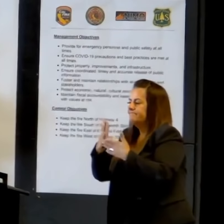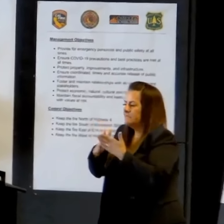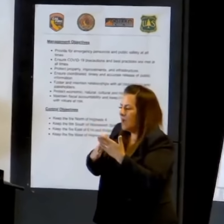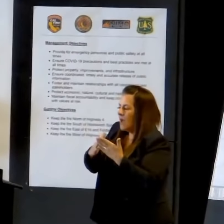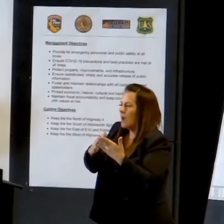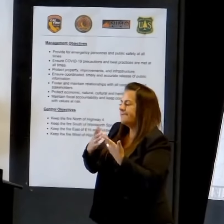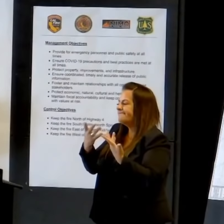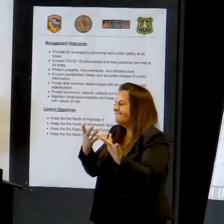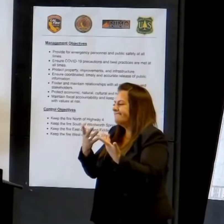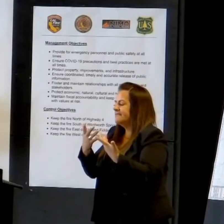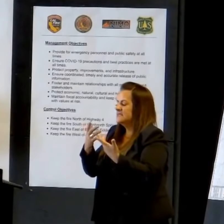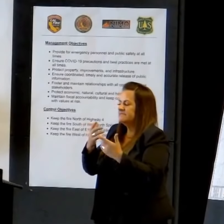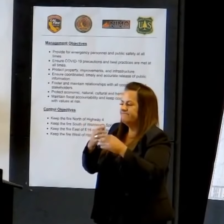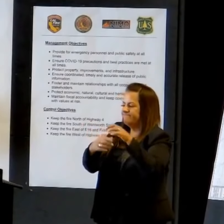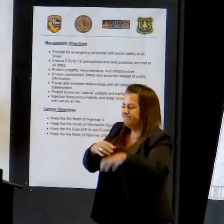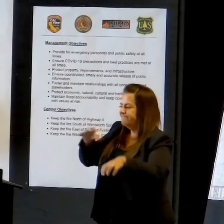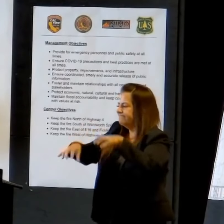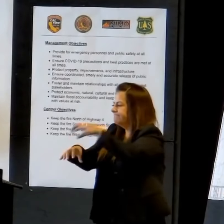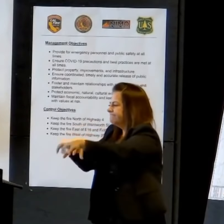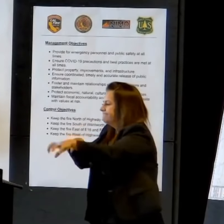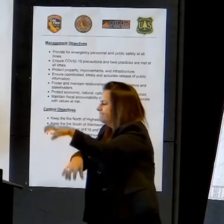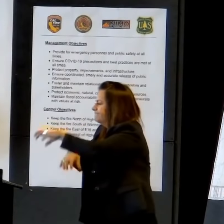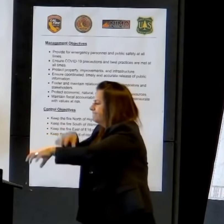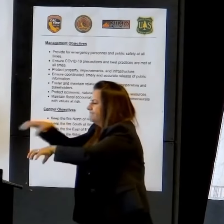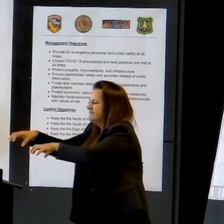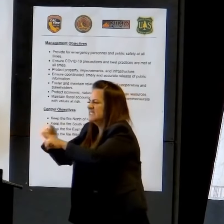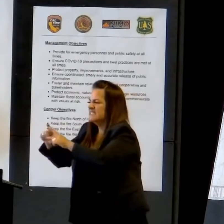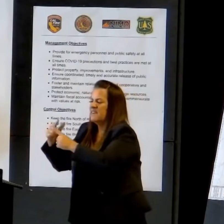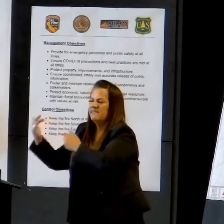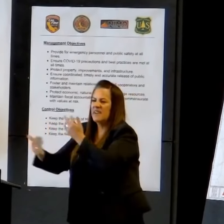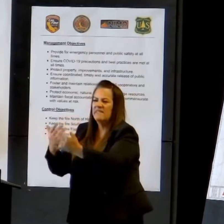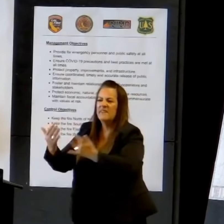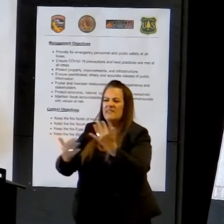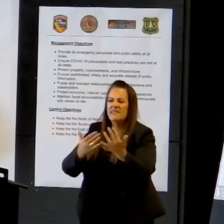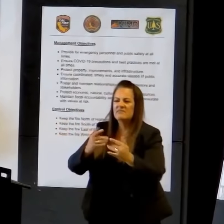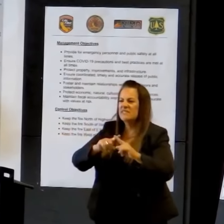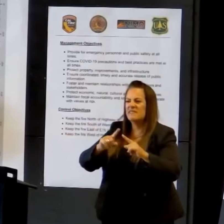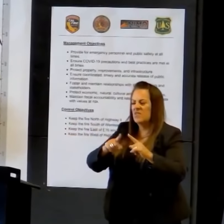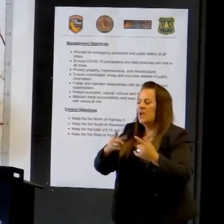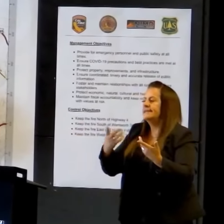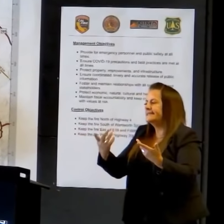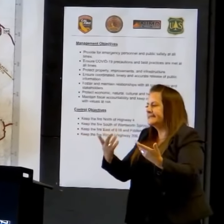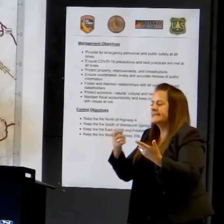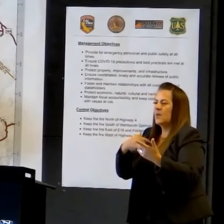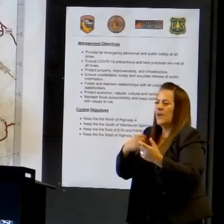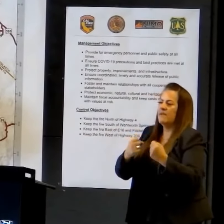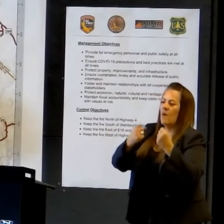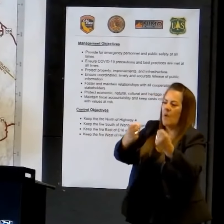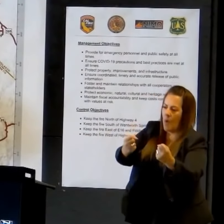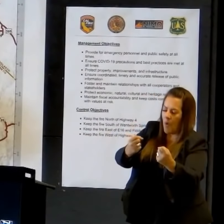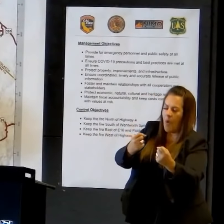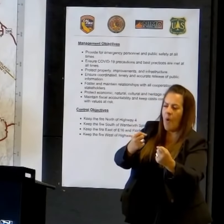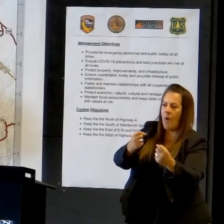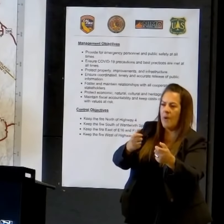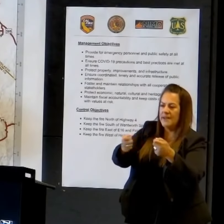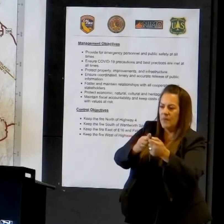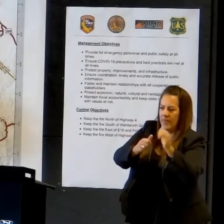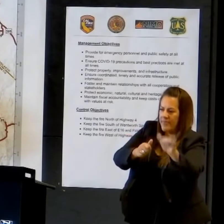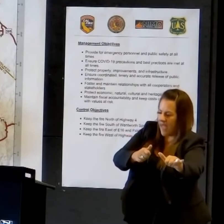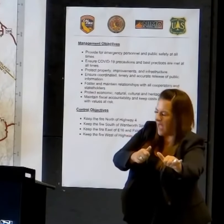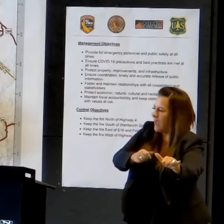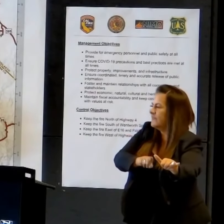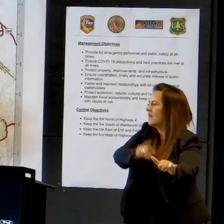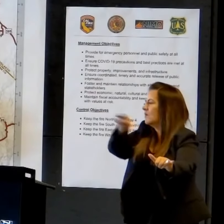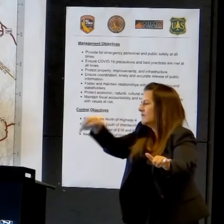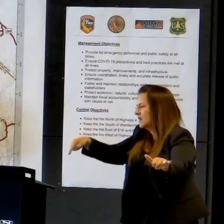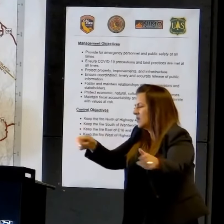burning, there's stumps that are burning, but we have gotten, adequate distance away from the fire line itself to reduce that threat from fire coming across